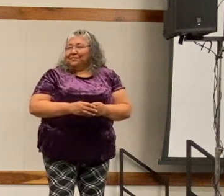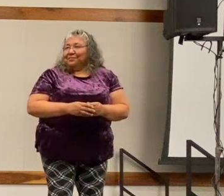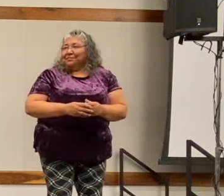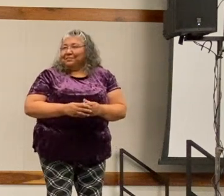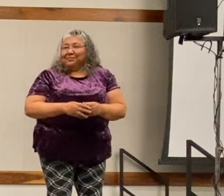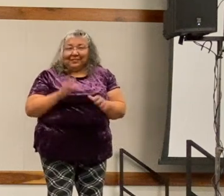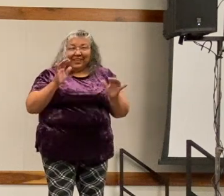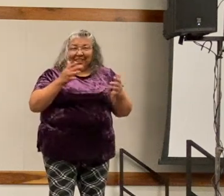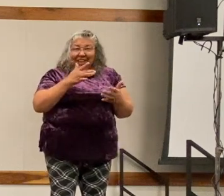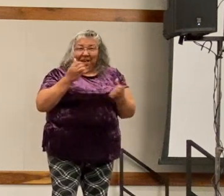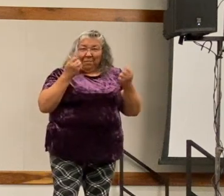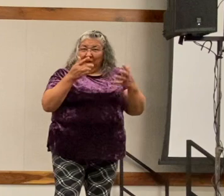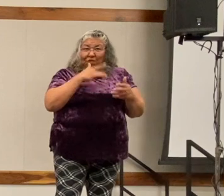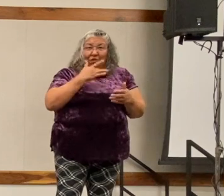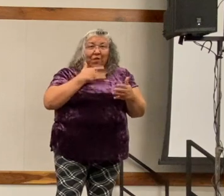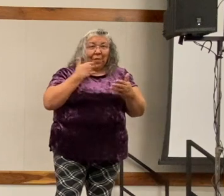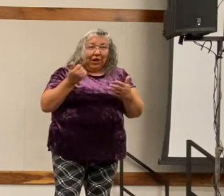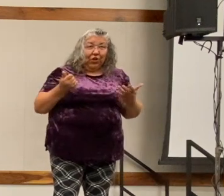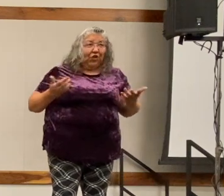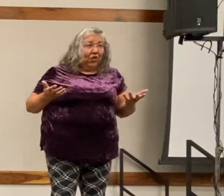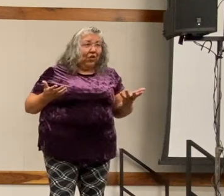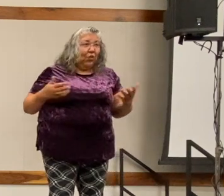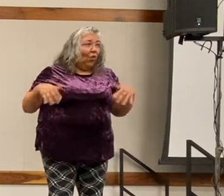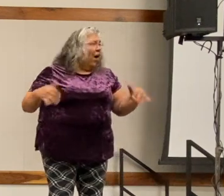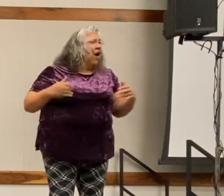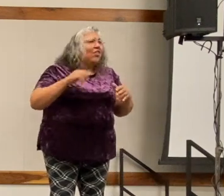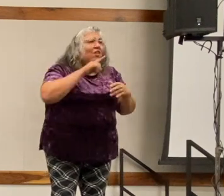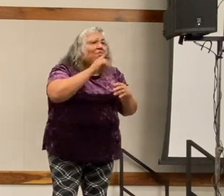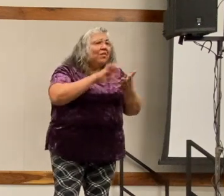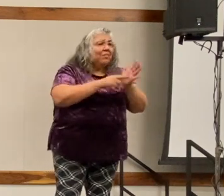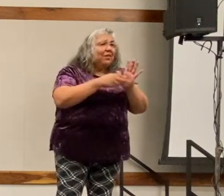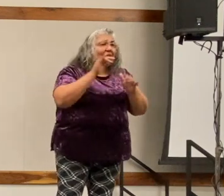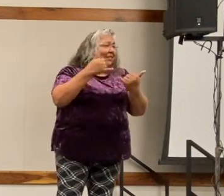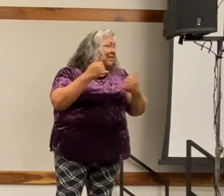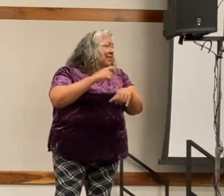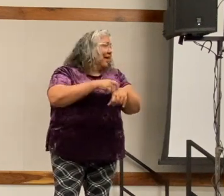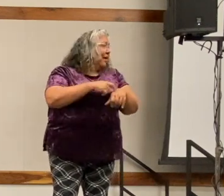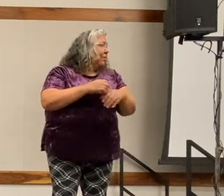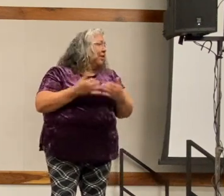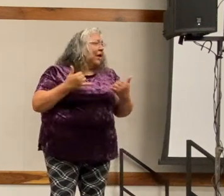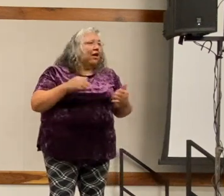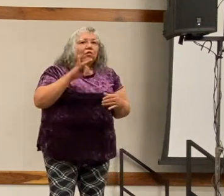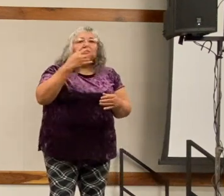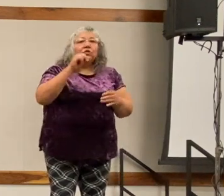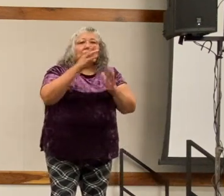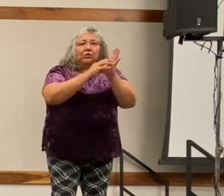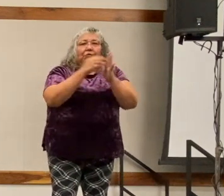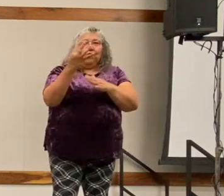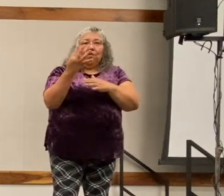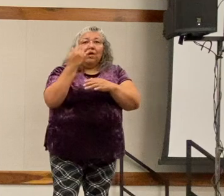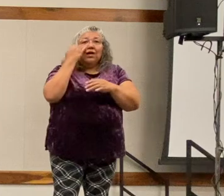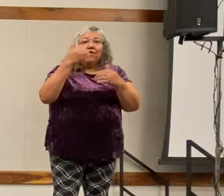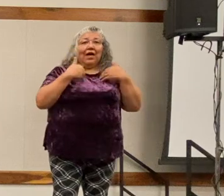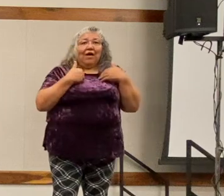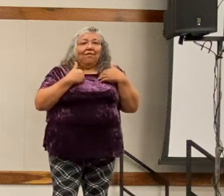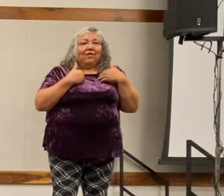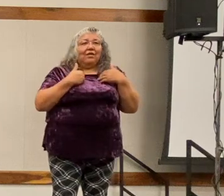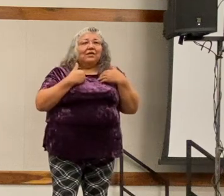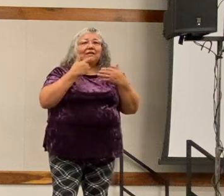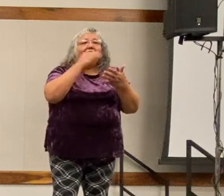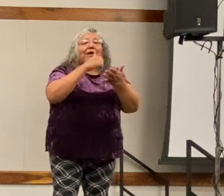That make you feel better, right? Oh my gosh, they really mean it this time, right? So John chapter 4, if you got it, say amen.